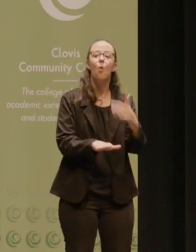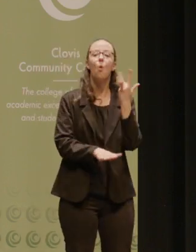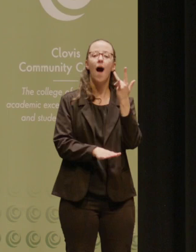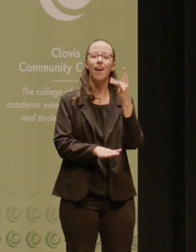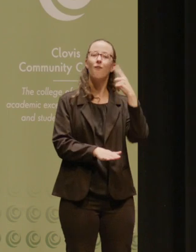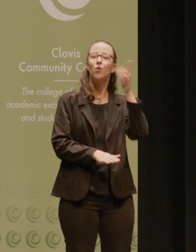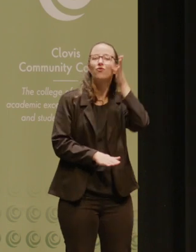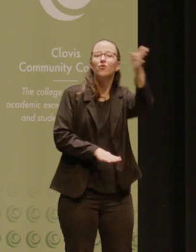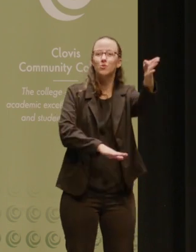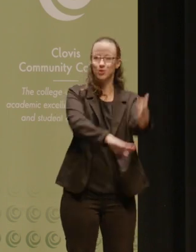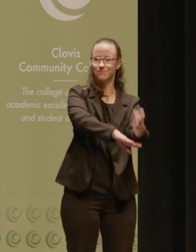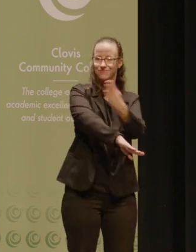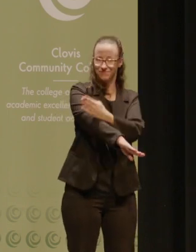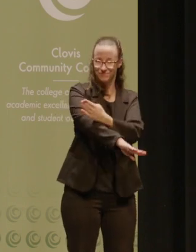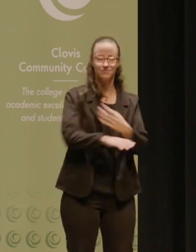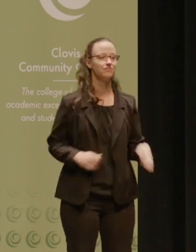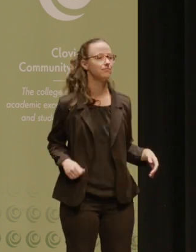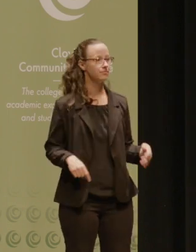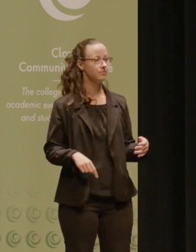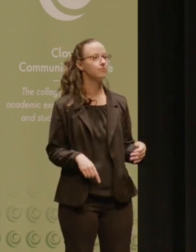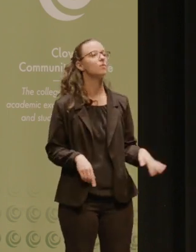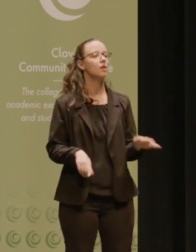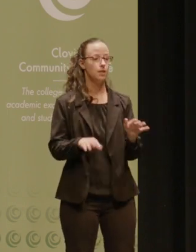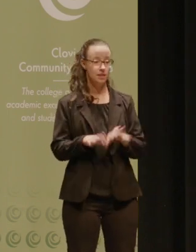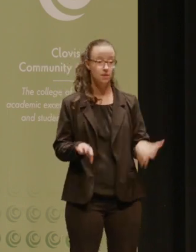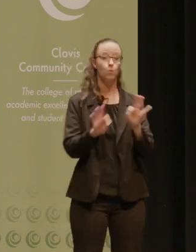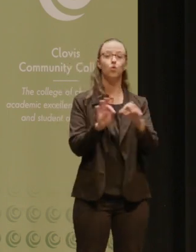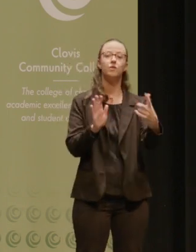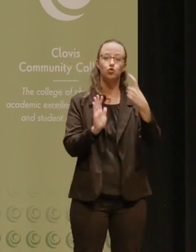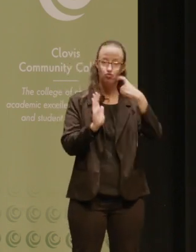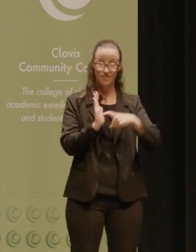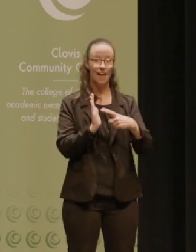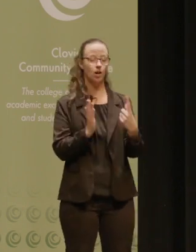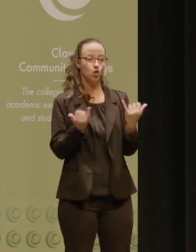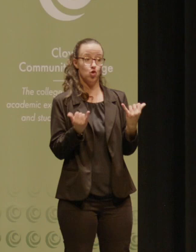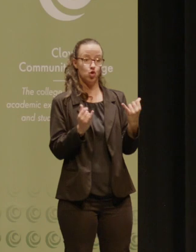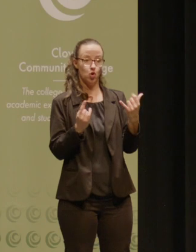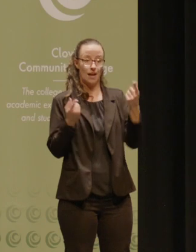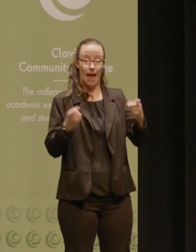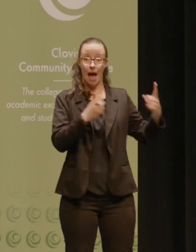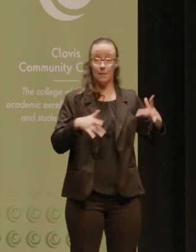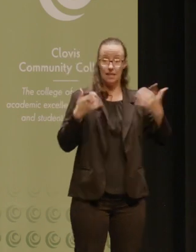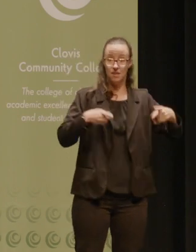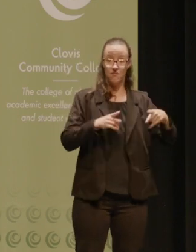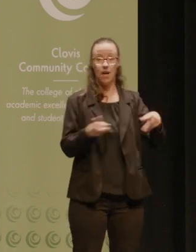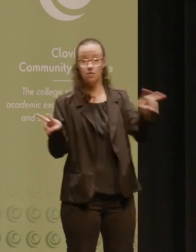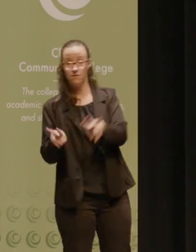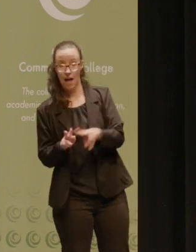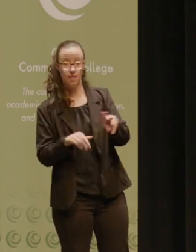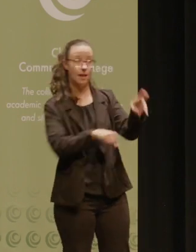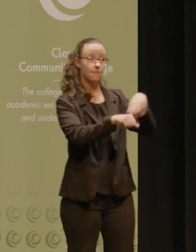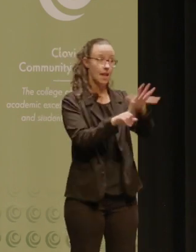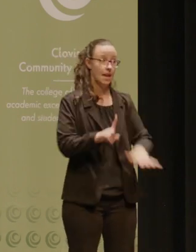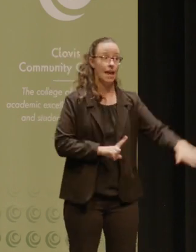future. It's also, I think, a recognition of the complexity of our present state, in our valley, in our nation, and